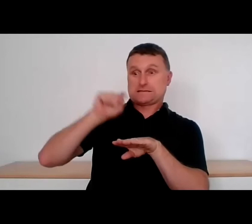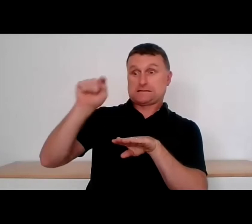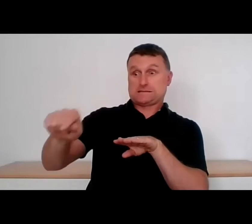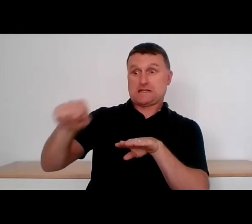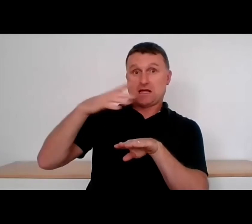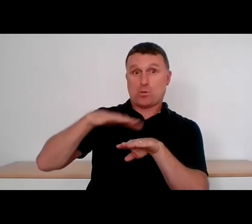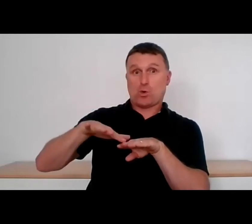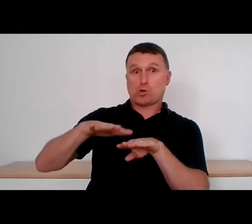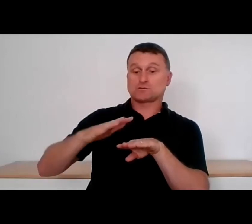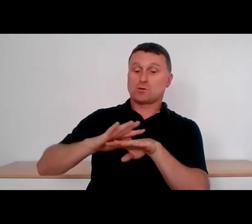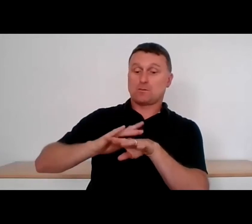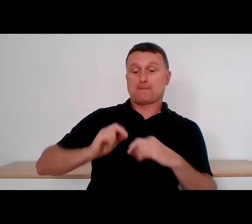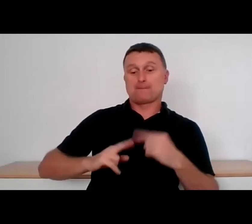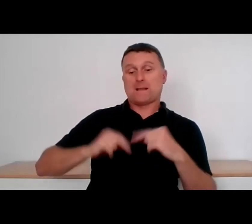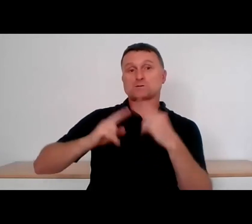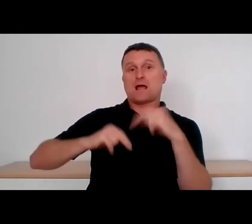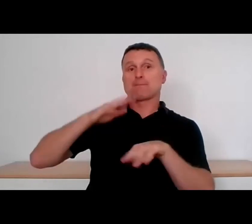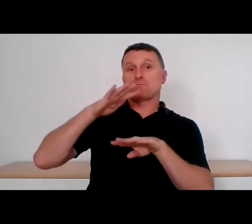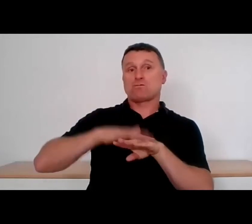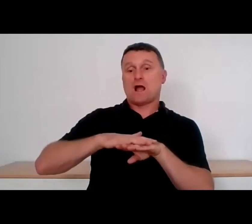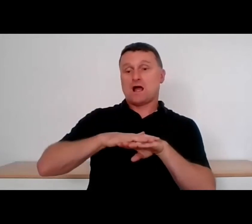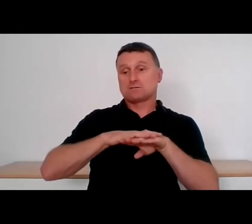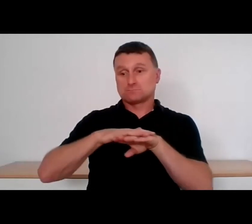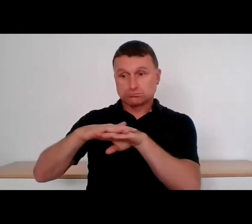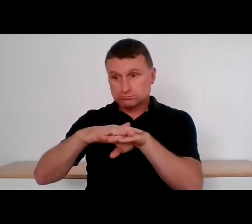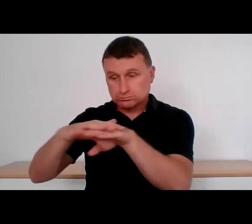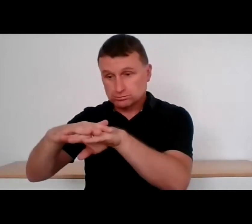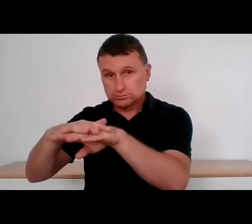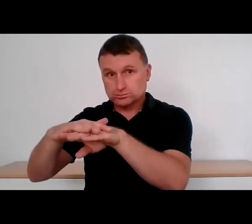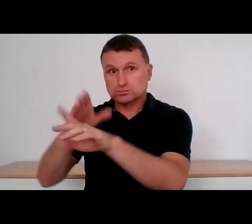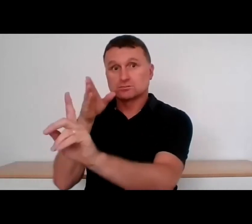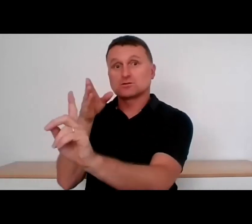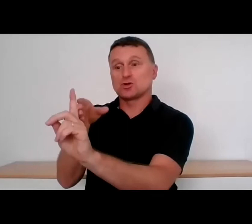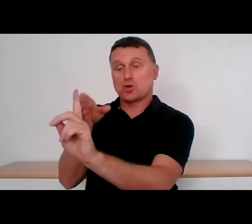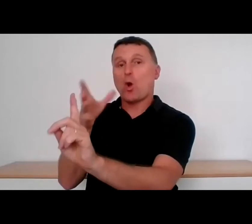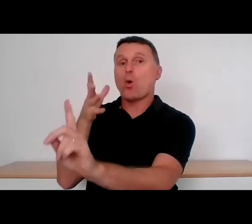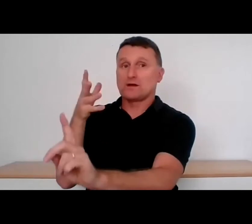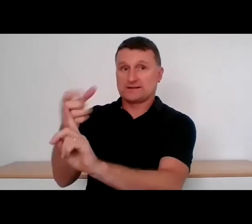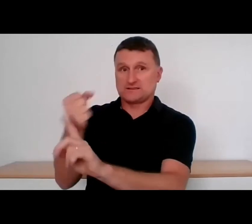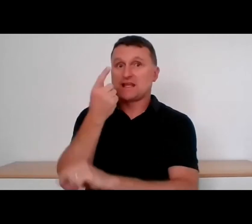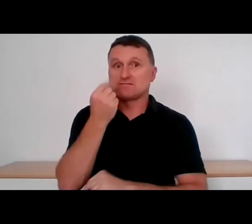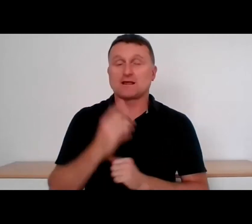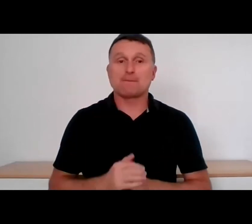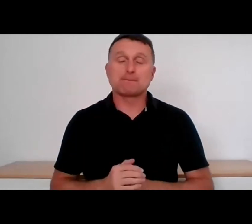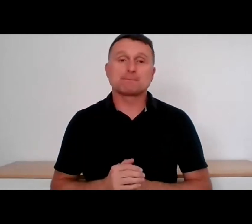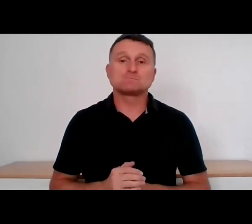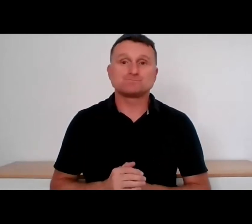you've identified and to the objective or goal towards which you are aiming.